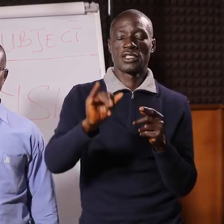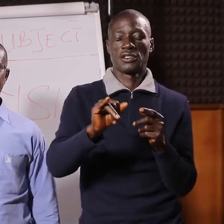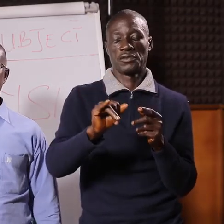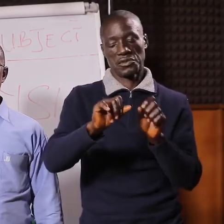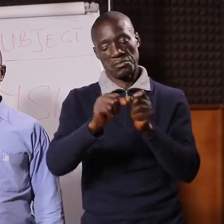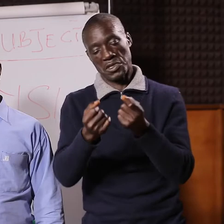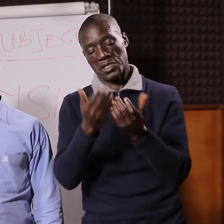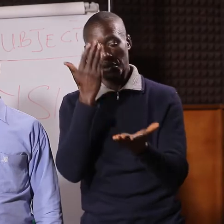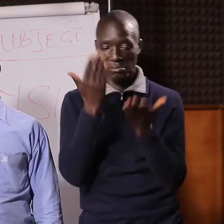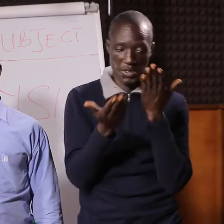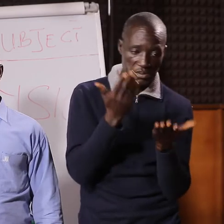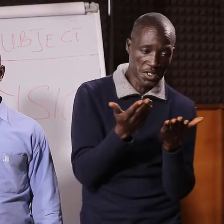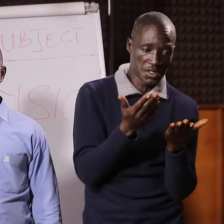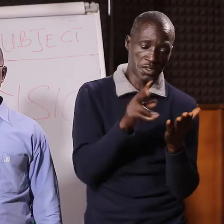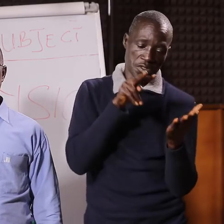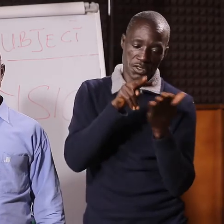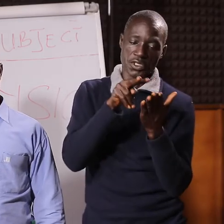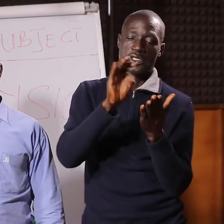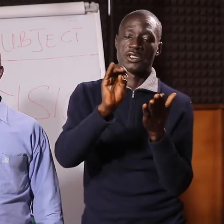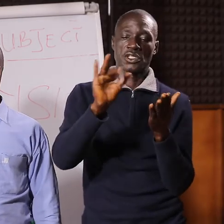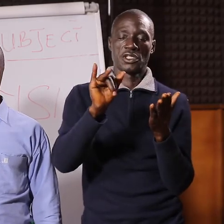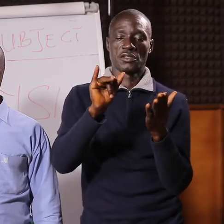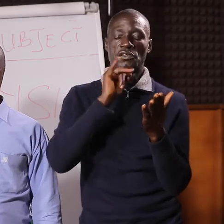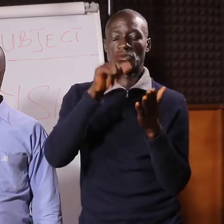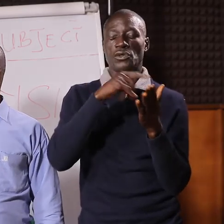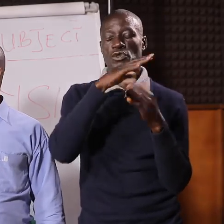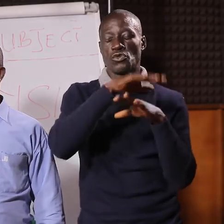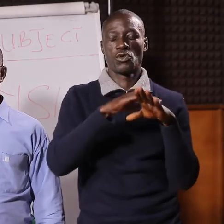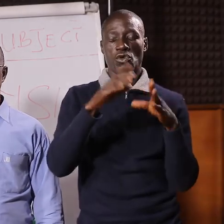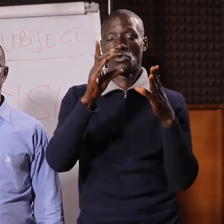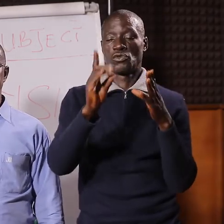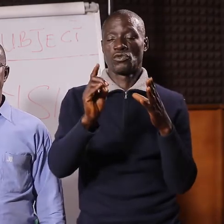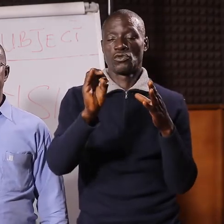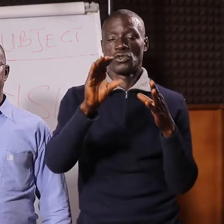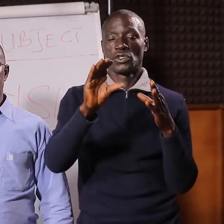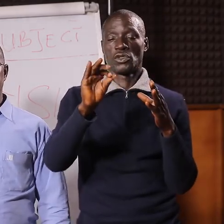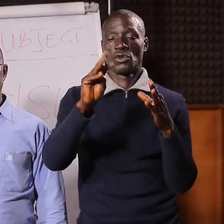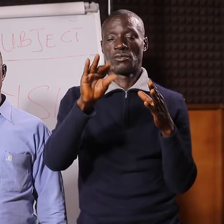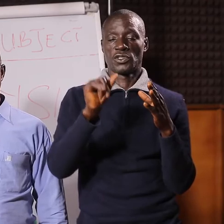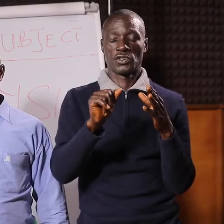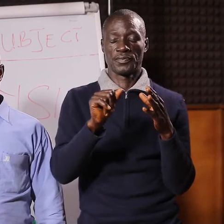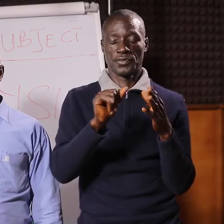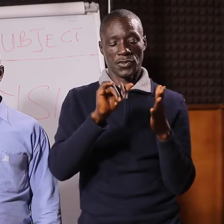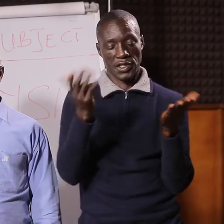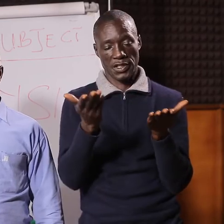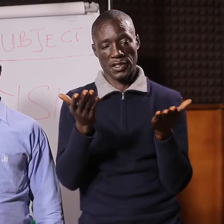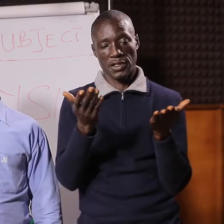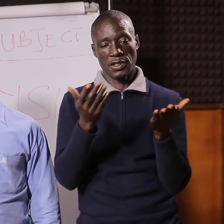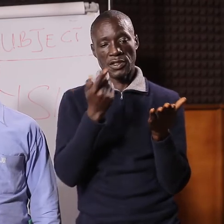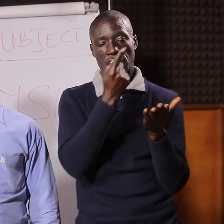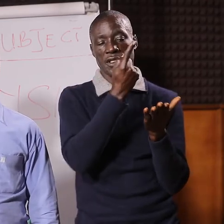or negative charges, are what we refer to as decomposition. And in that case, the positive ions are